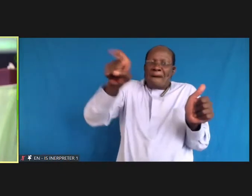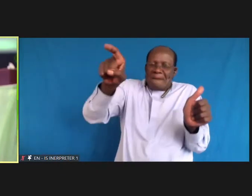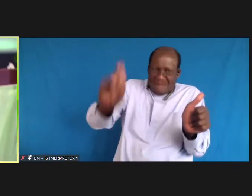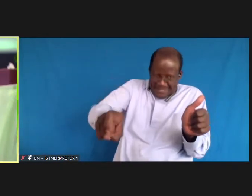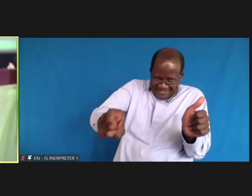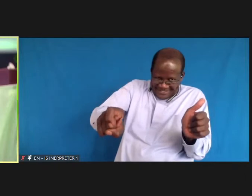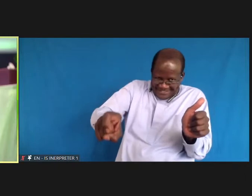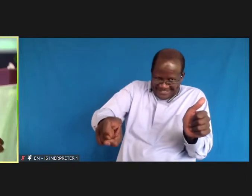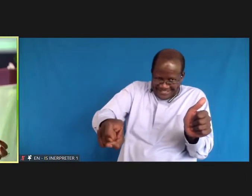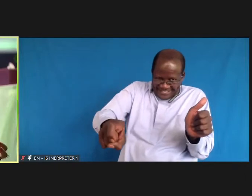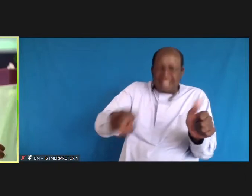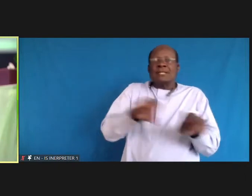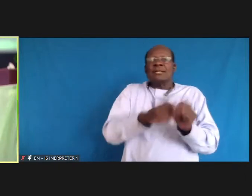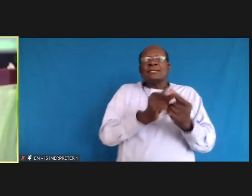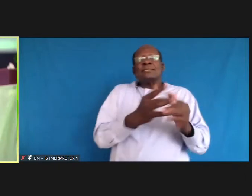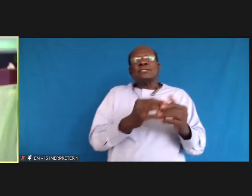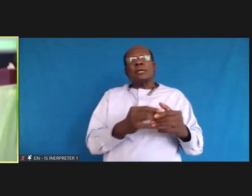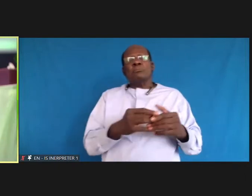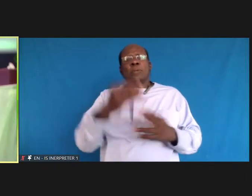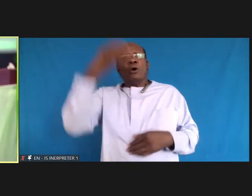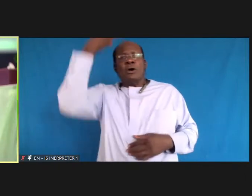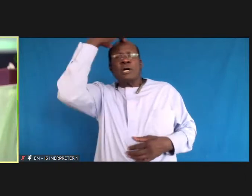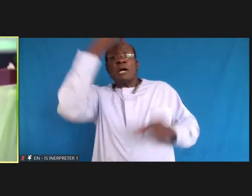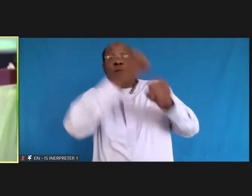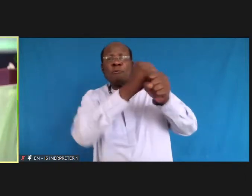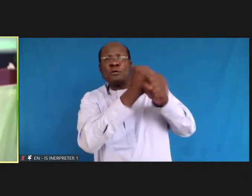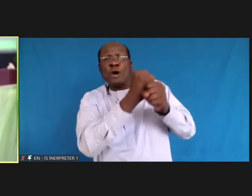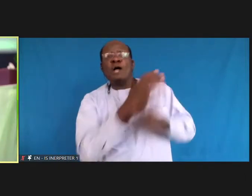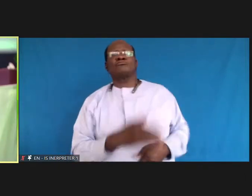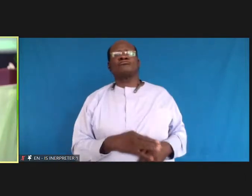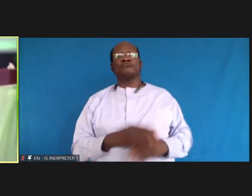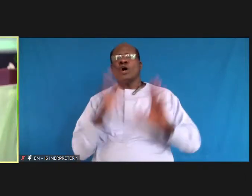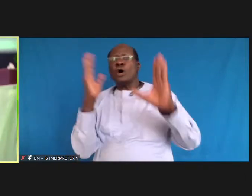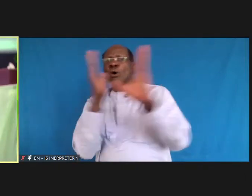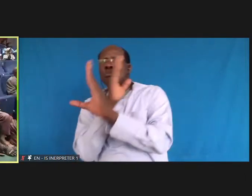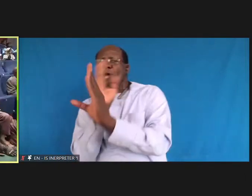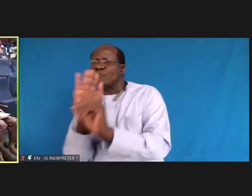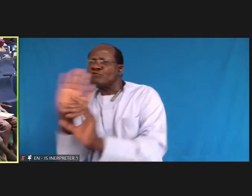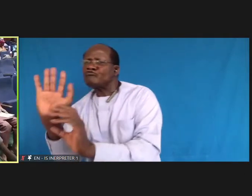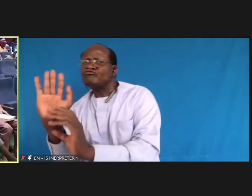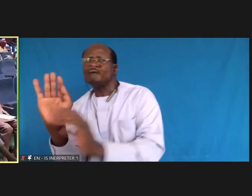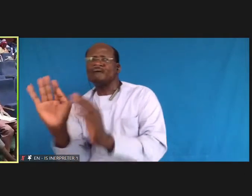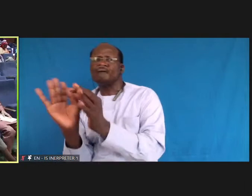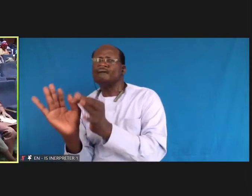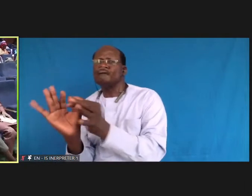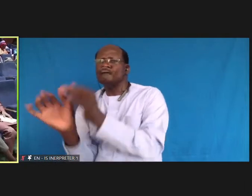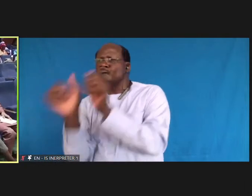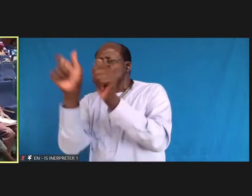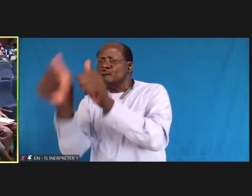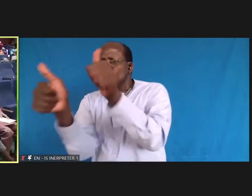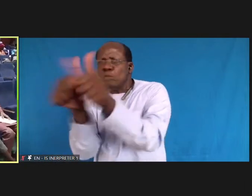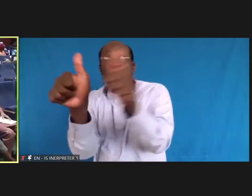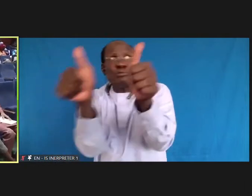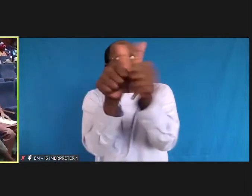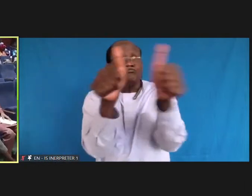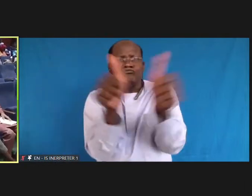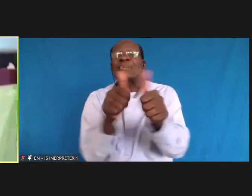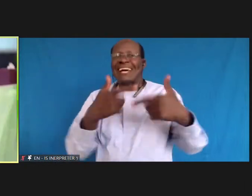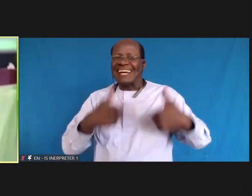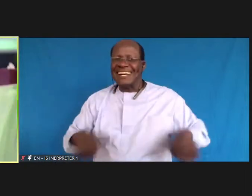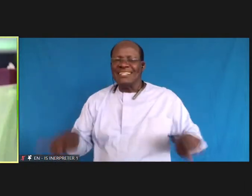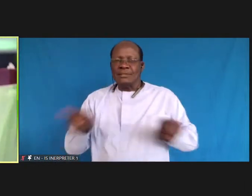public-private partnership, partner with youth-led organization, and also civil